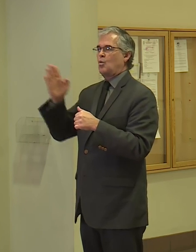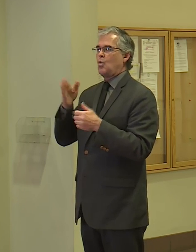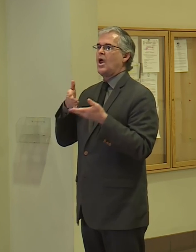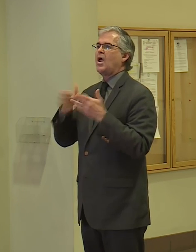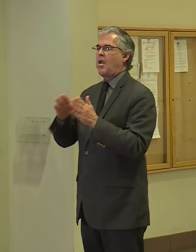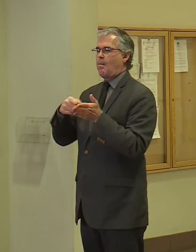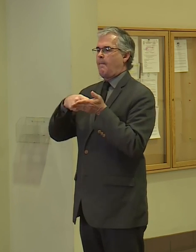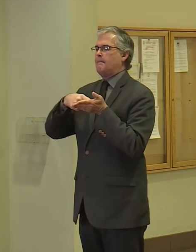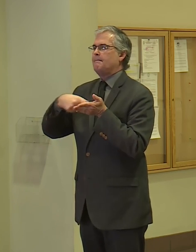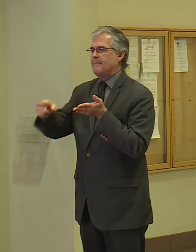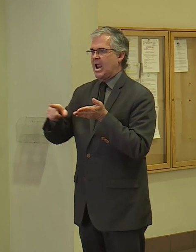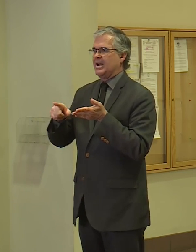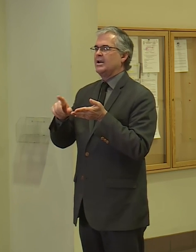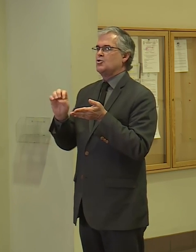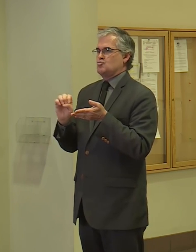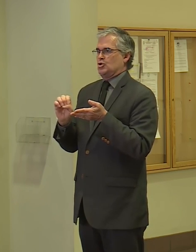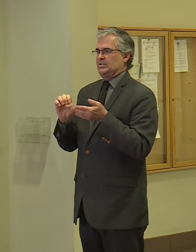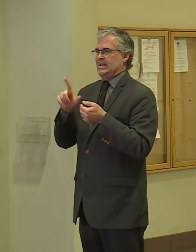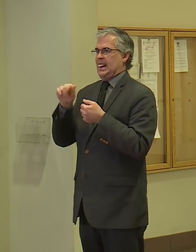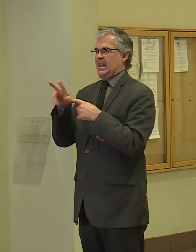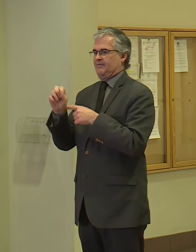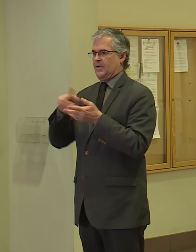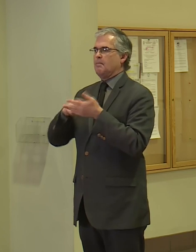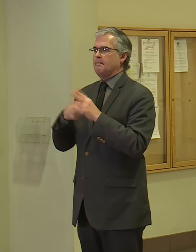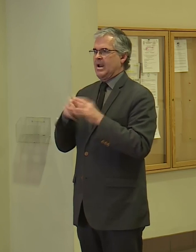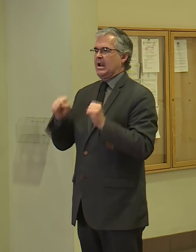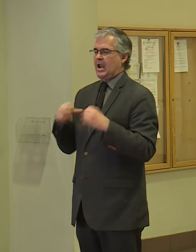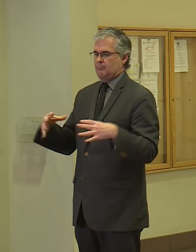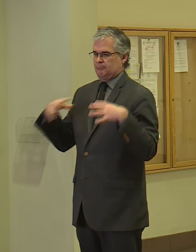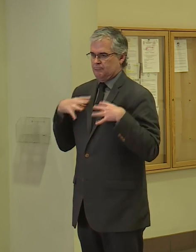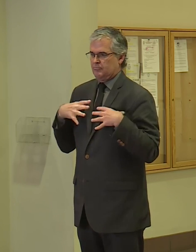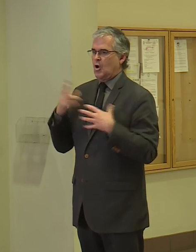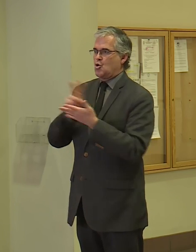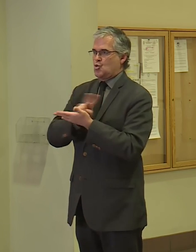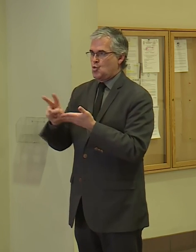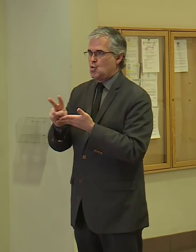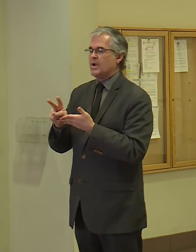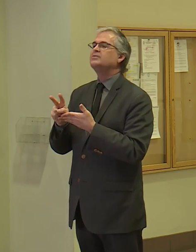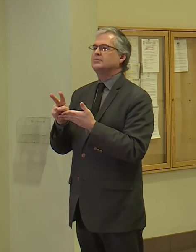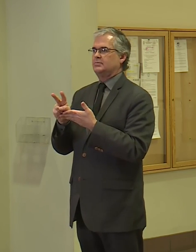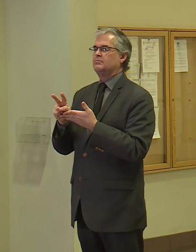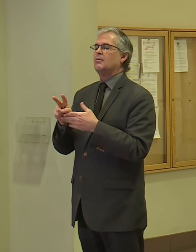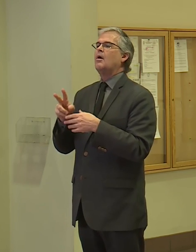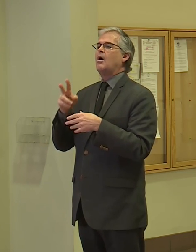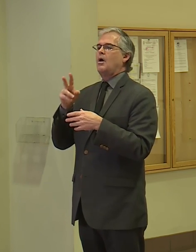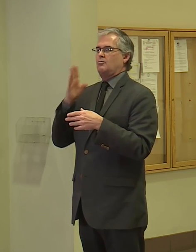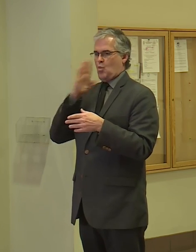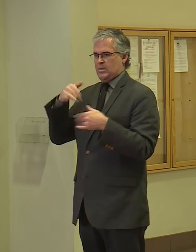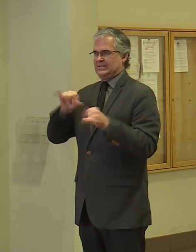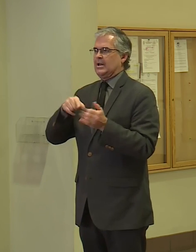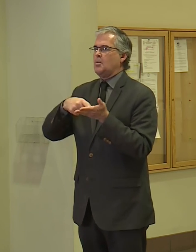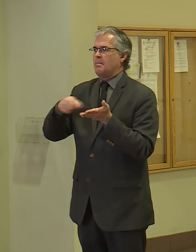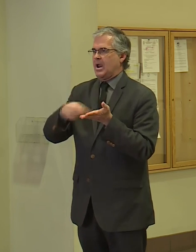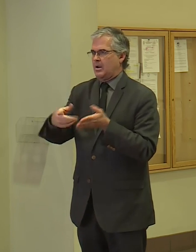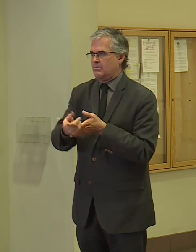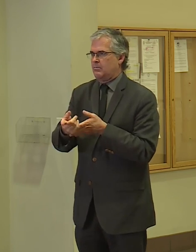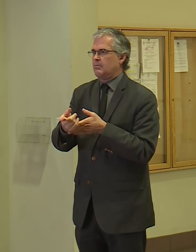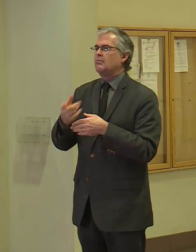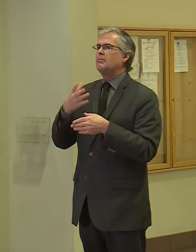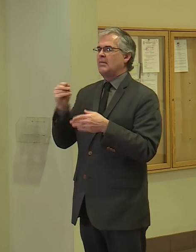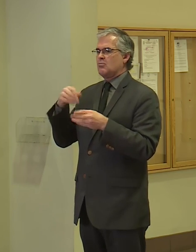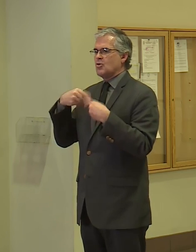to weeks of paid sick leave and up to three months of paid family and medical leave and funding for nutrition assistant programs and